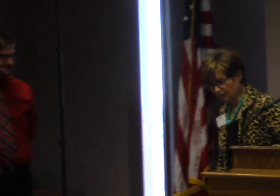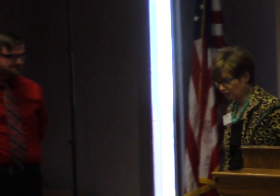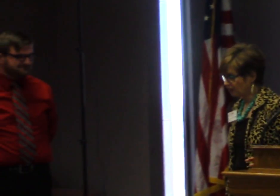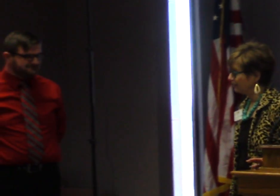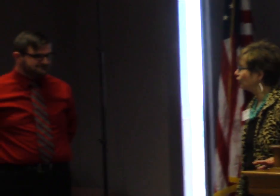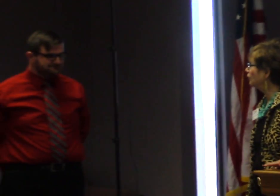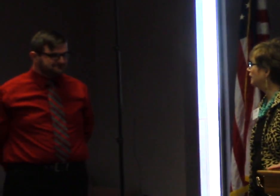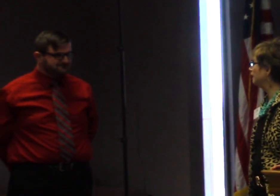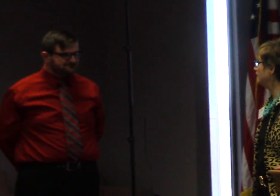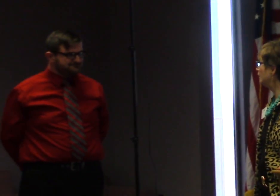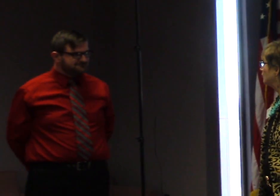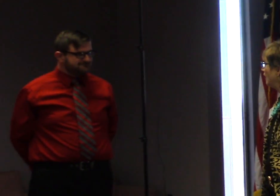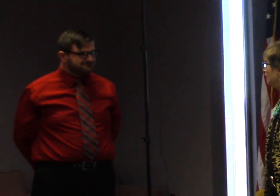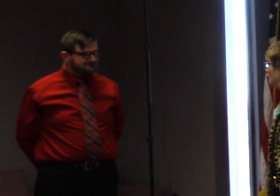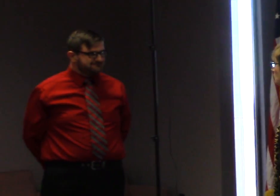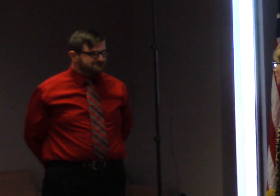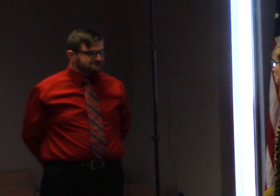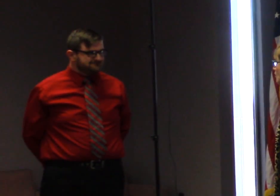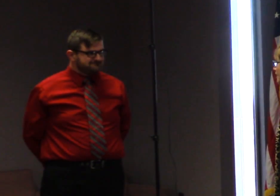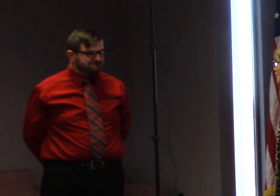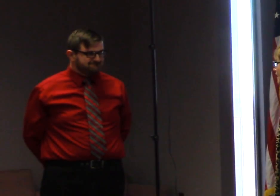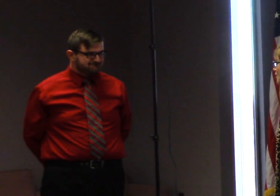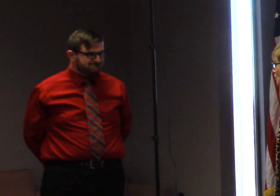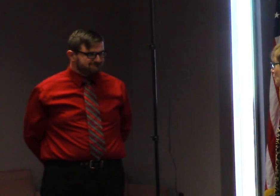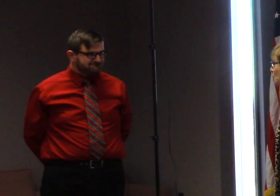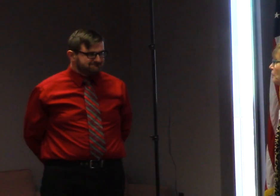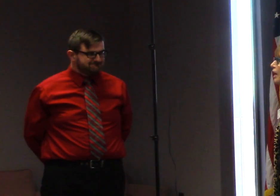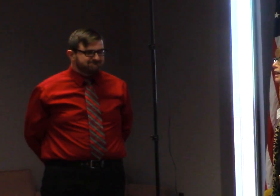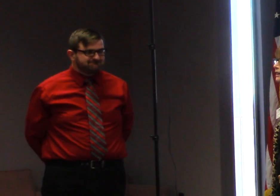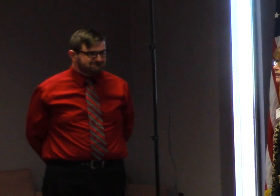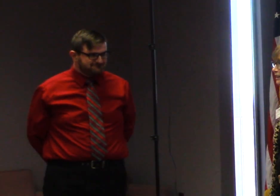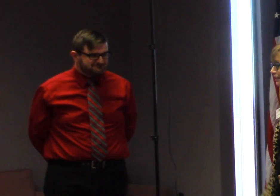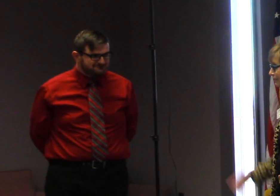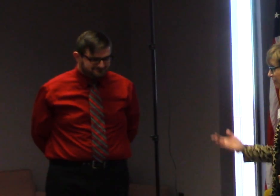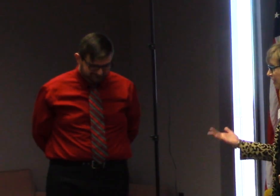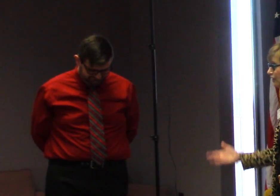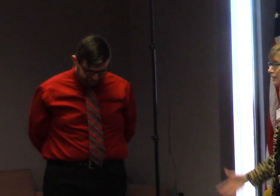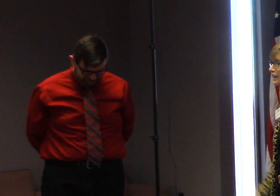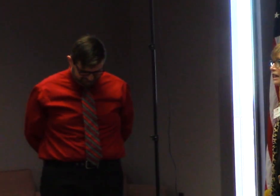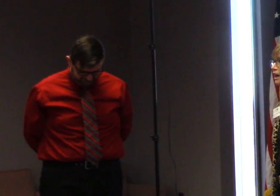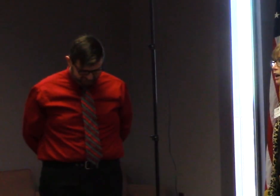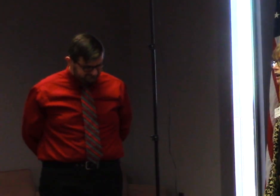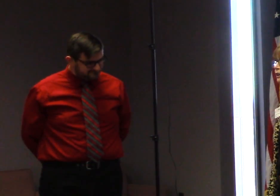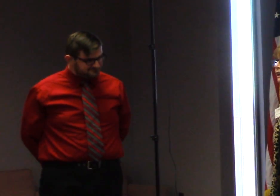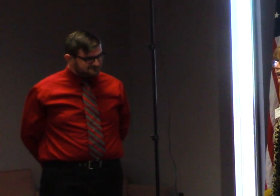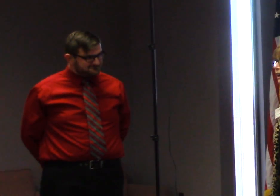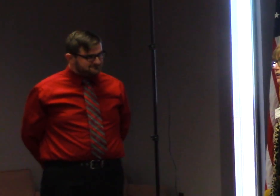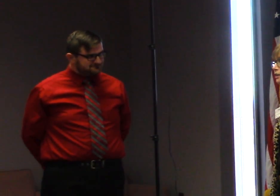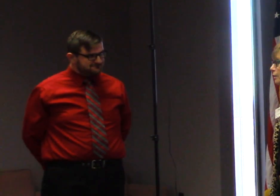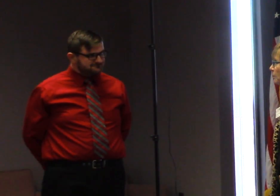is currently in his final semester at JSU in field. And